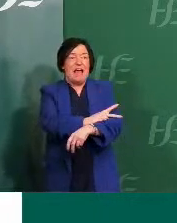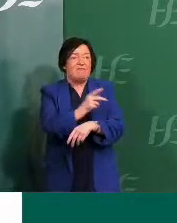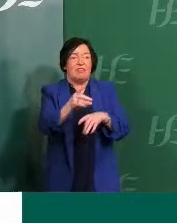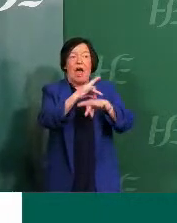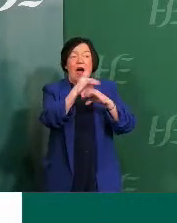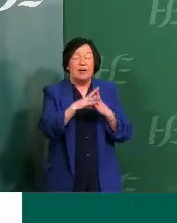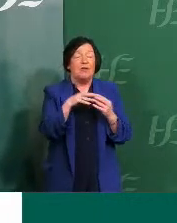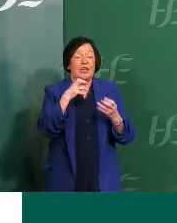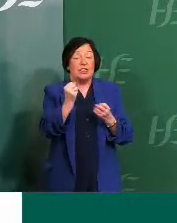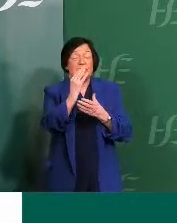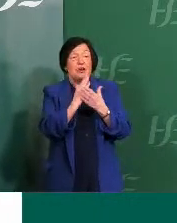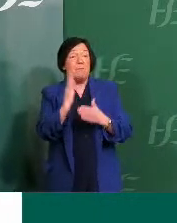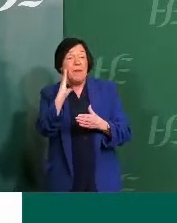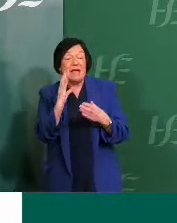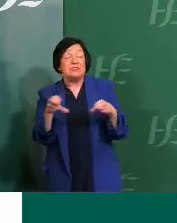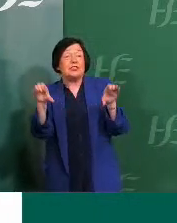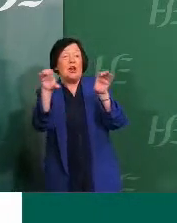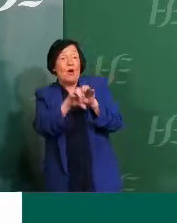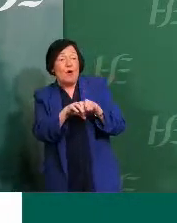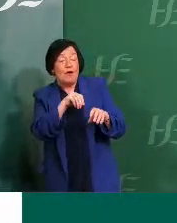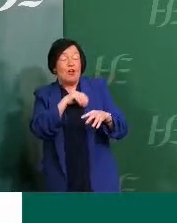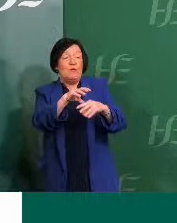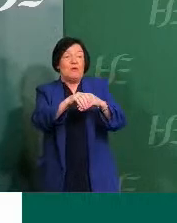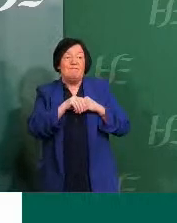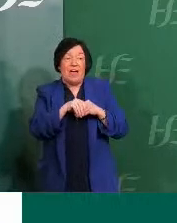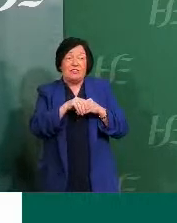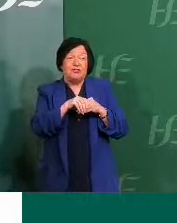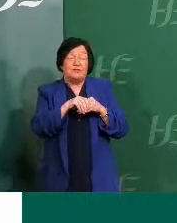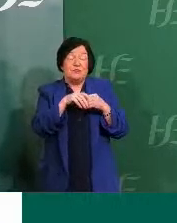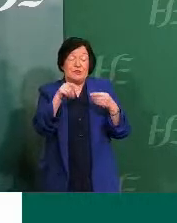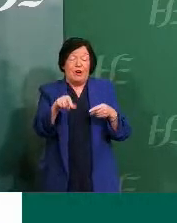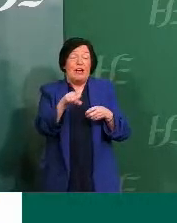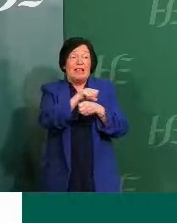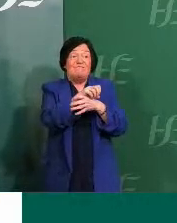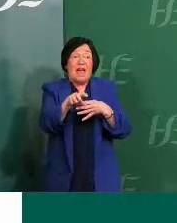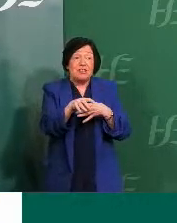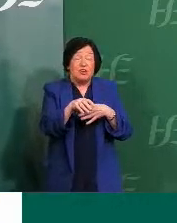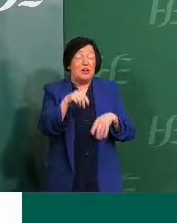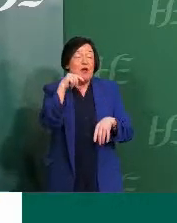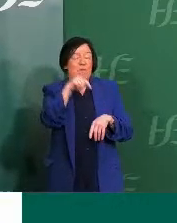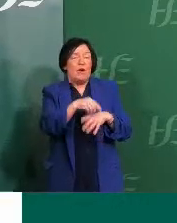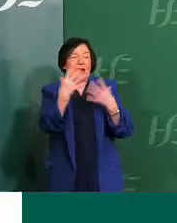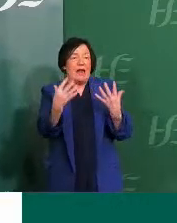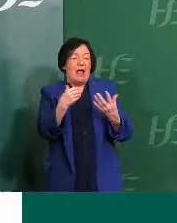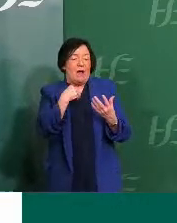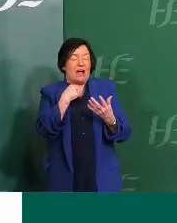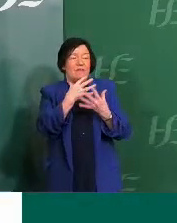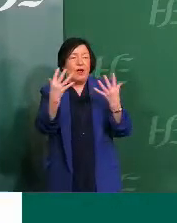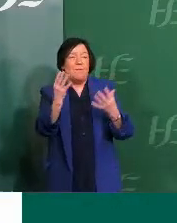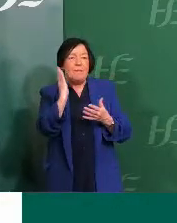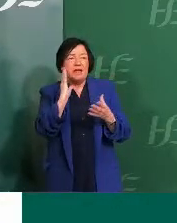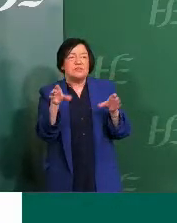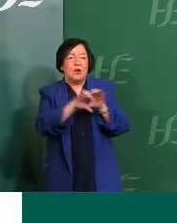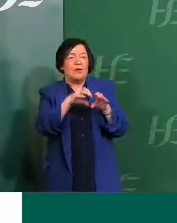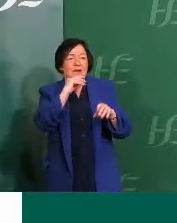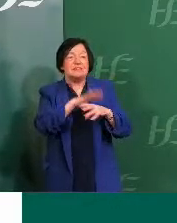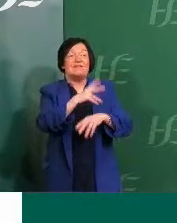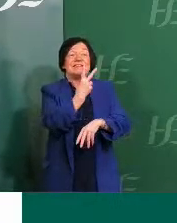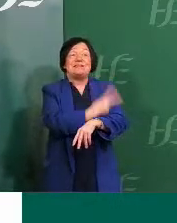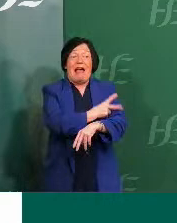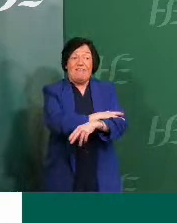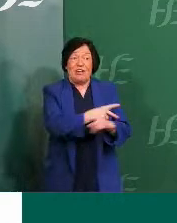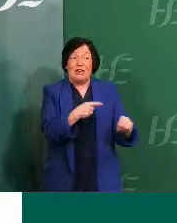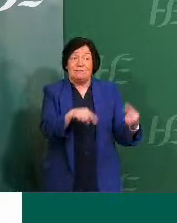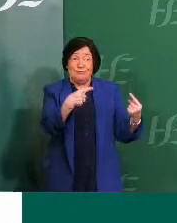hospital. We have some beds closed for infection prevention and control reasons, but we now have a significant number of beds closed as a result of staffing